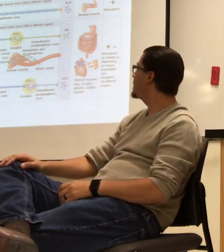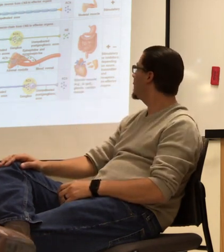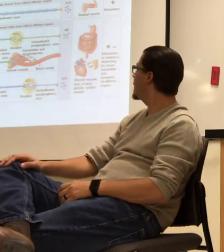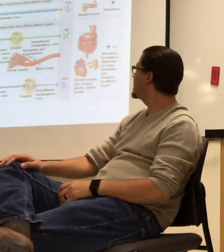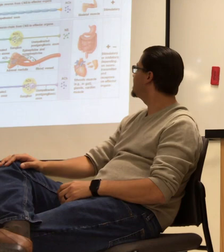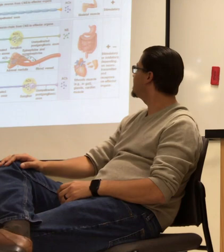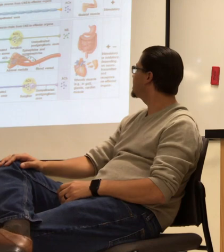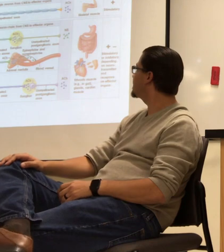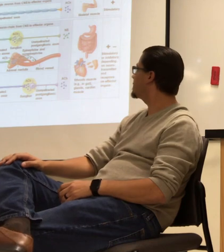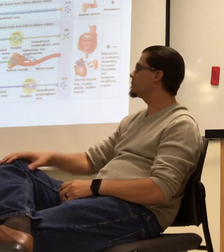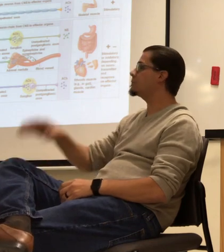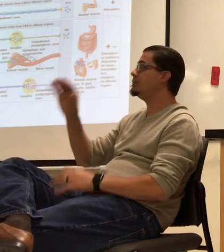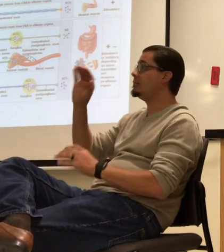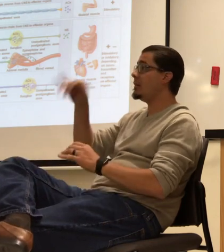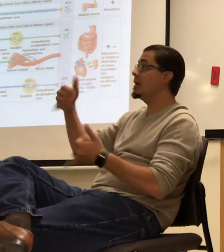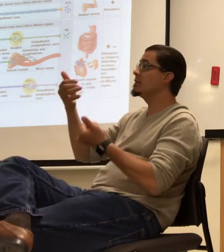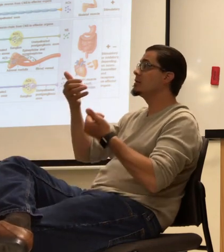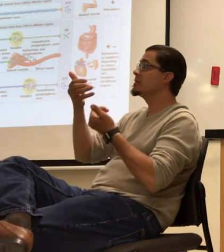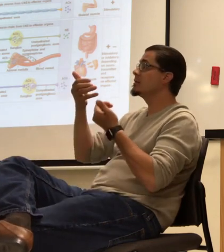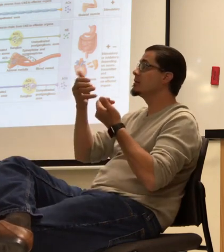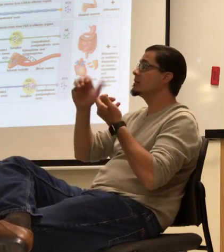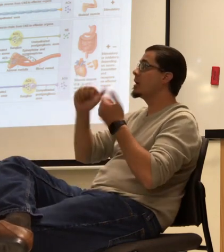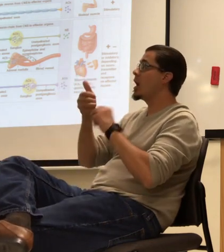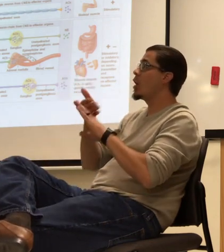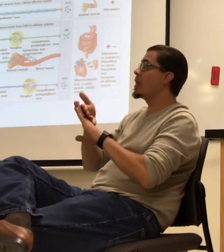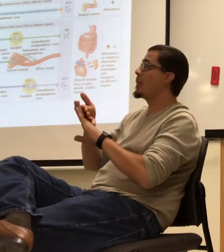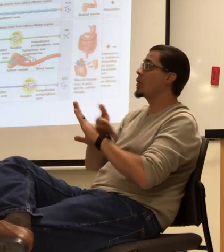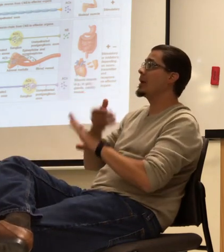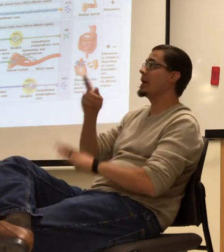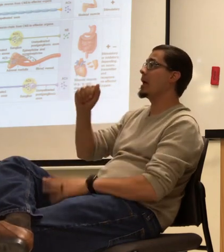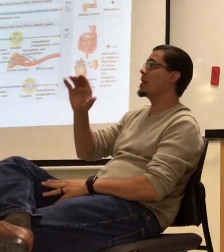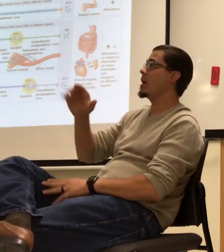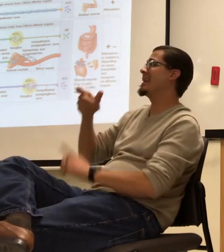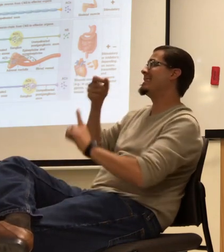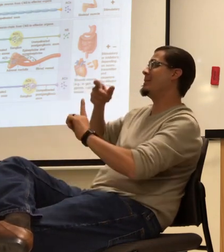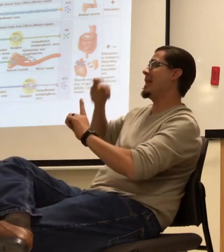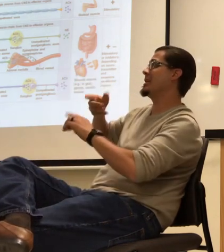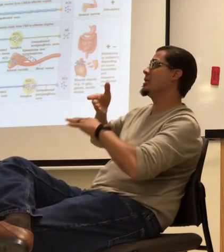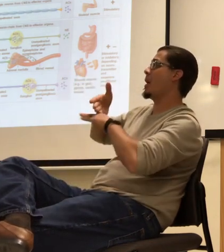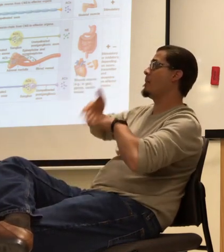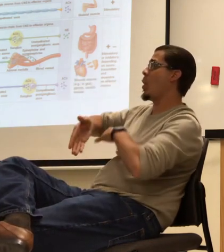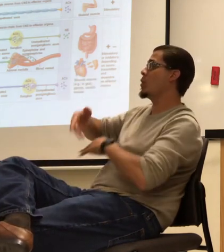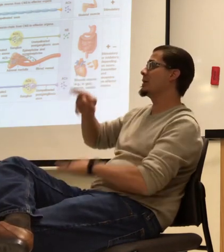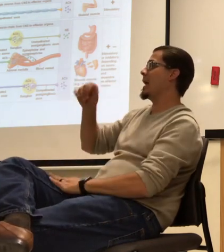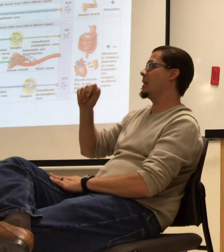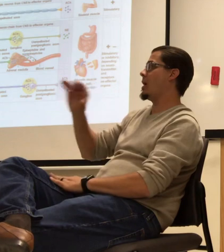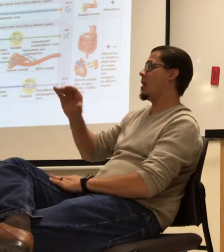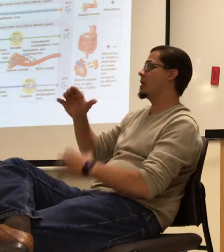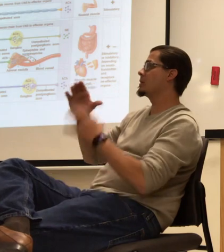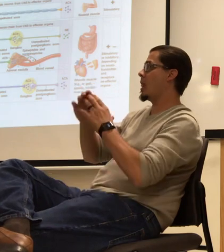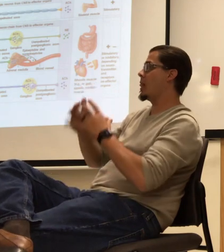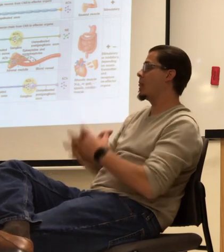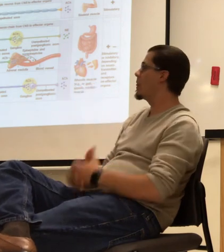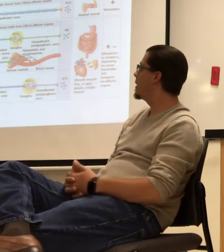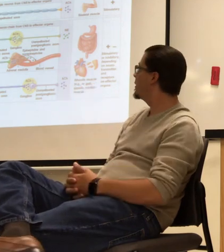That is how the preganglionic stimulates the postganglionic cell. So here, pre,